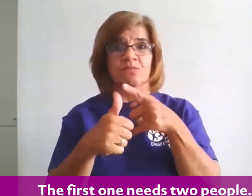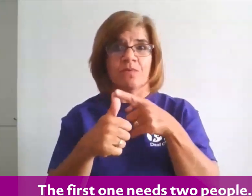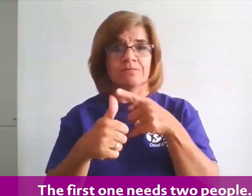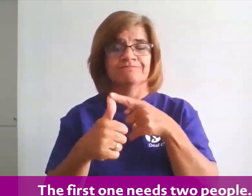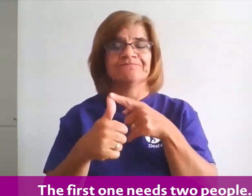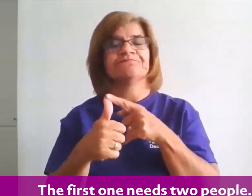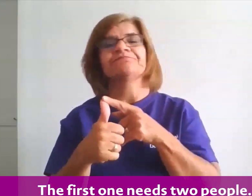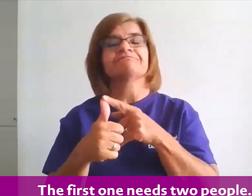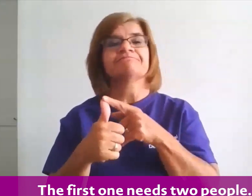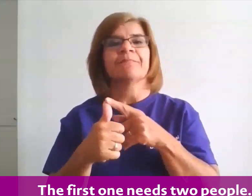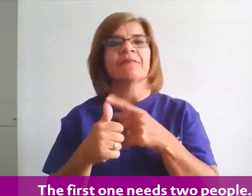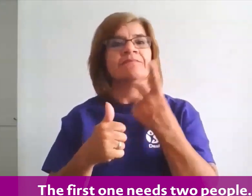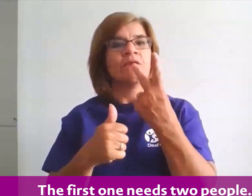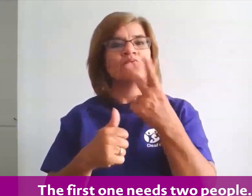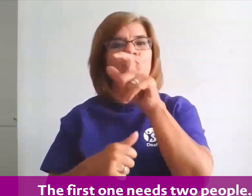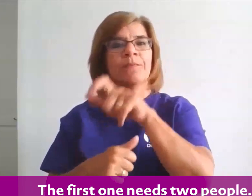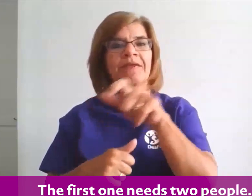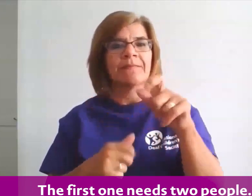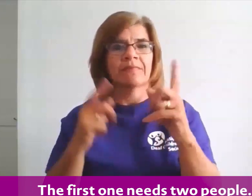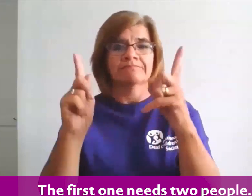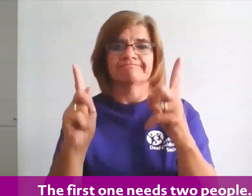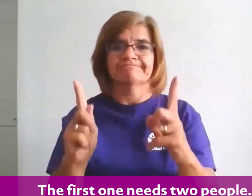The first one needs two people.